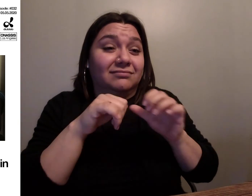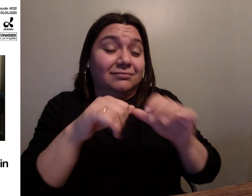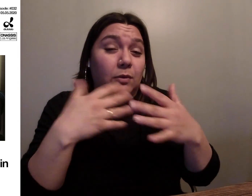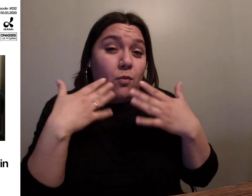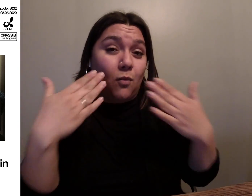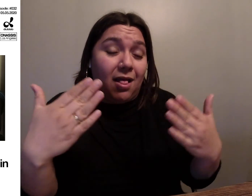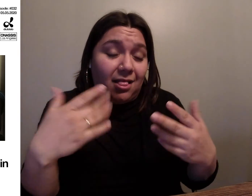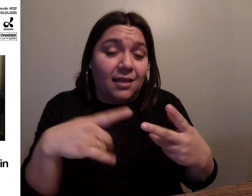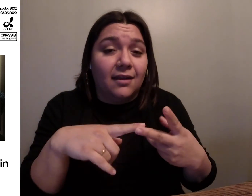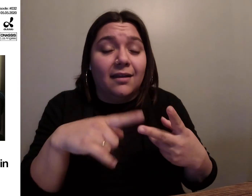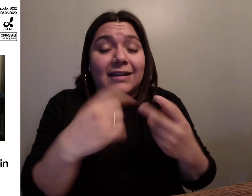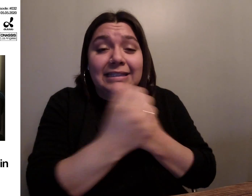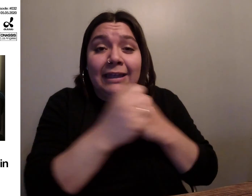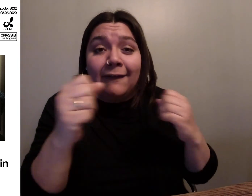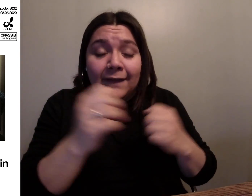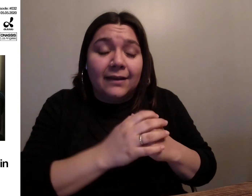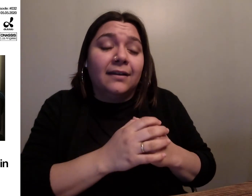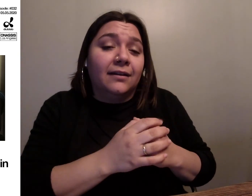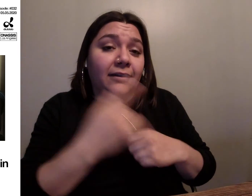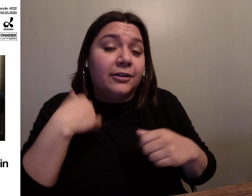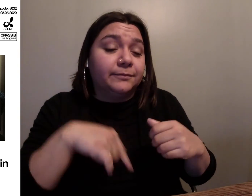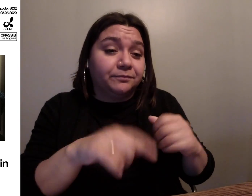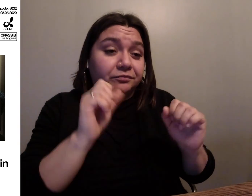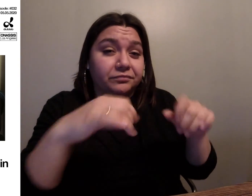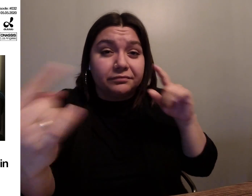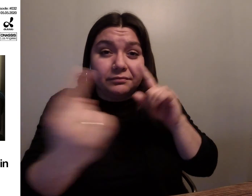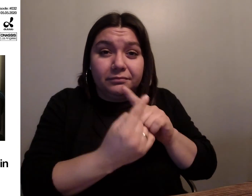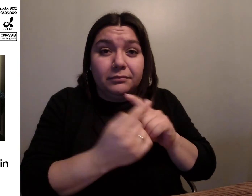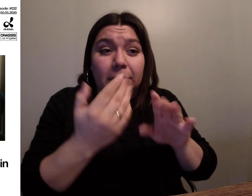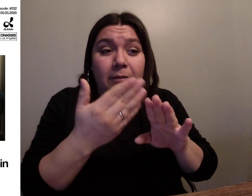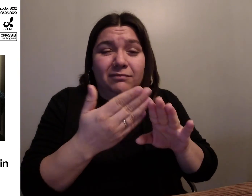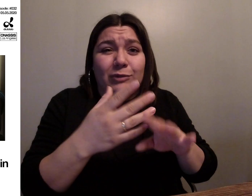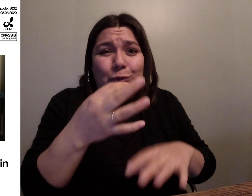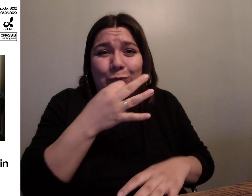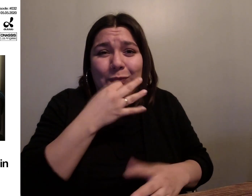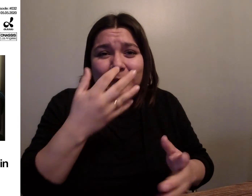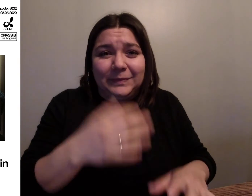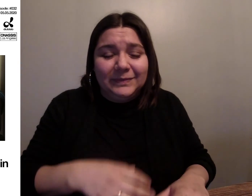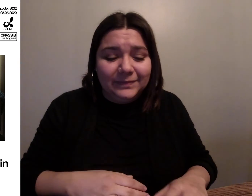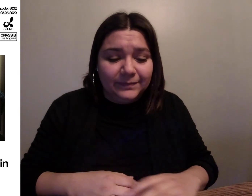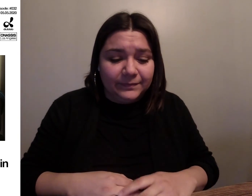Real great pleasure. Bye-bye, Bernie. Bye-bye.